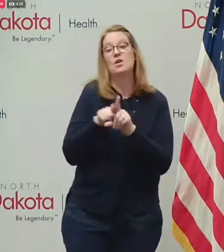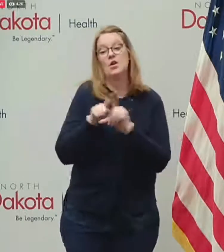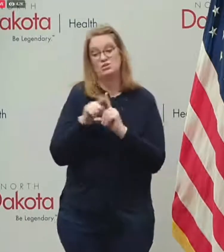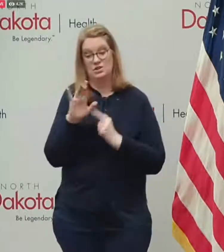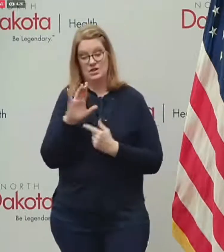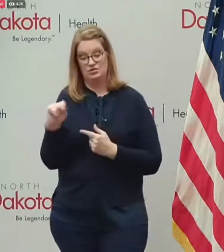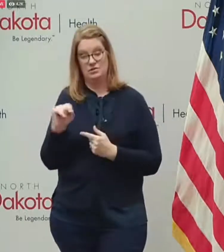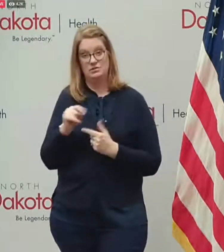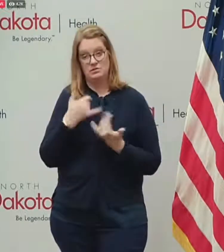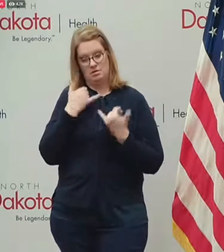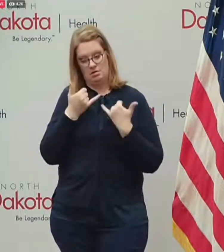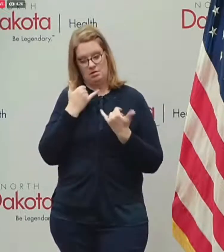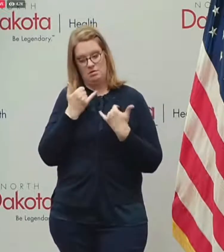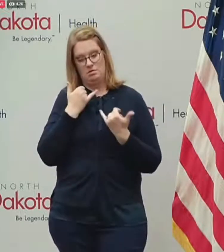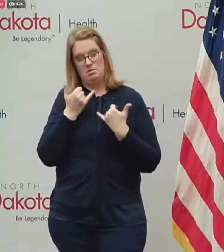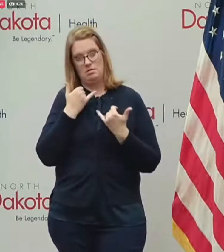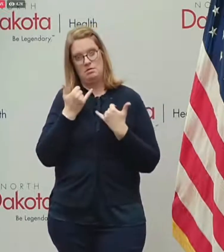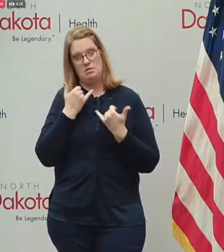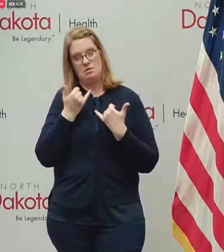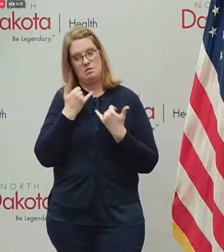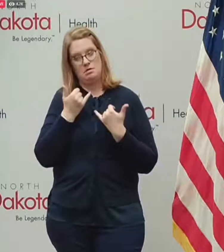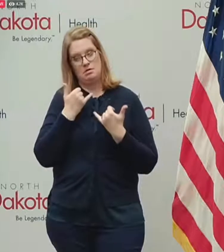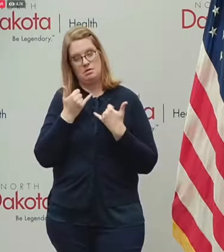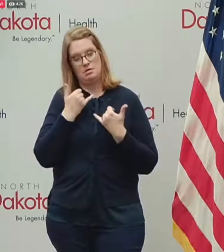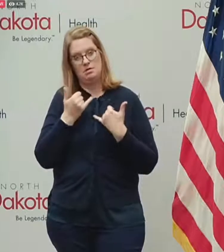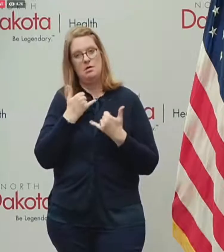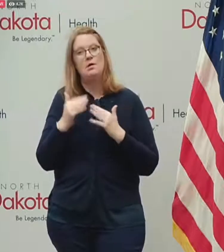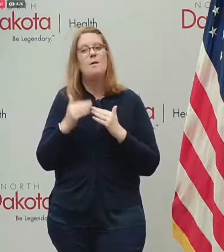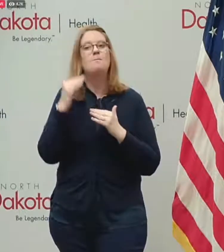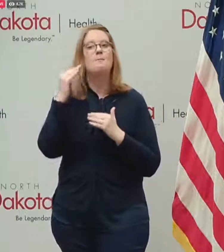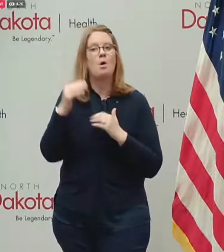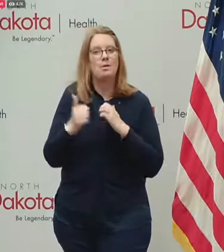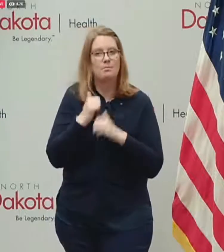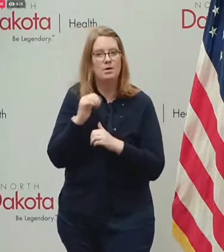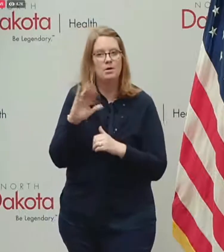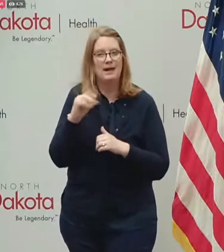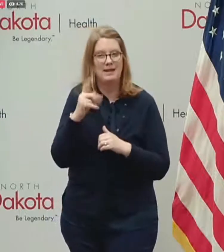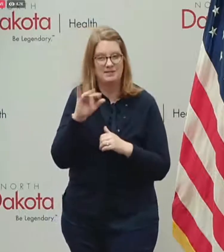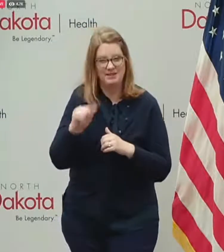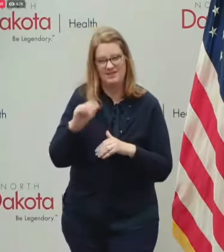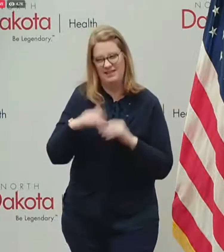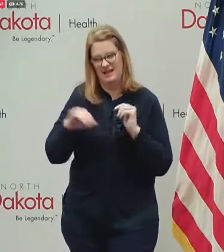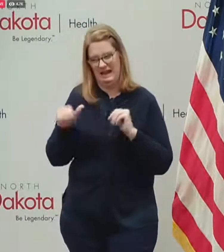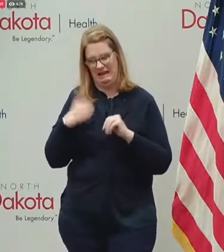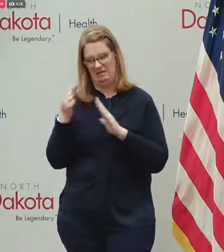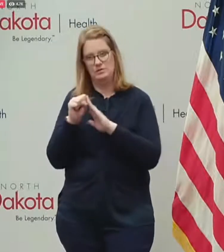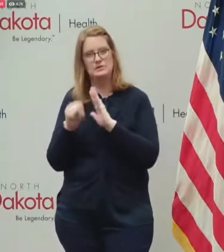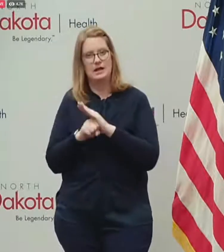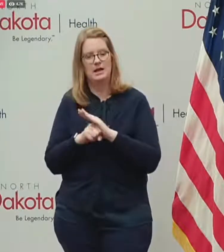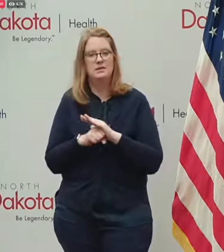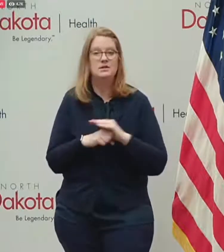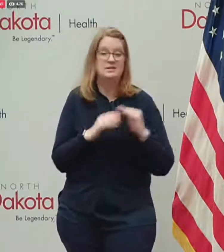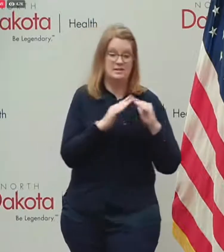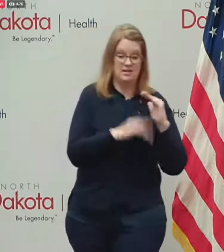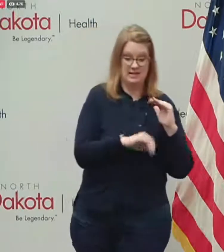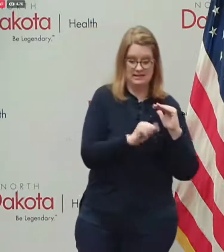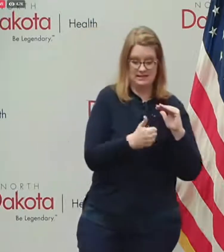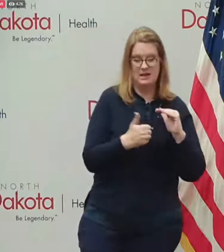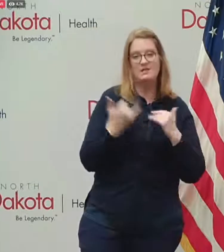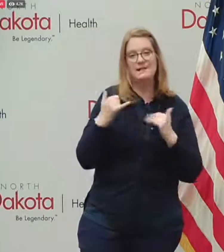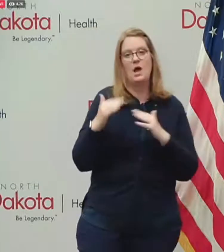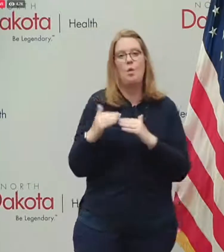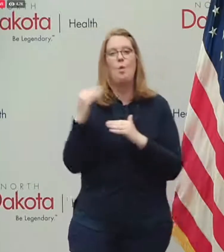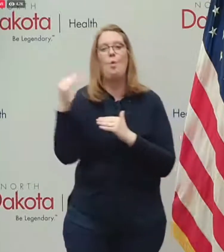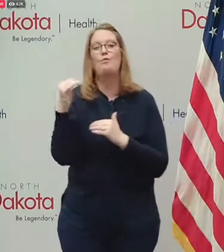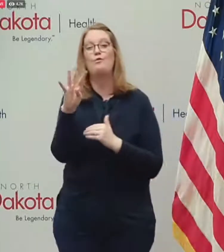doing more contact tracing per capita than almost any other state. We'd gone from less than 10 to over